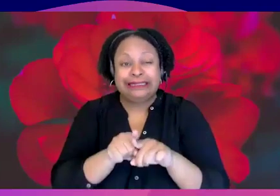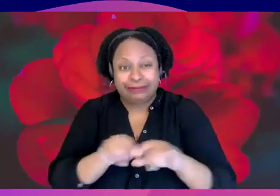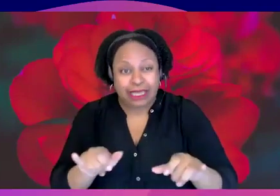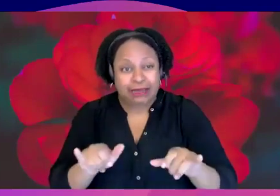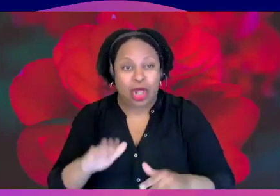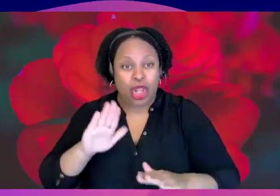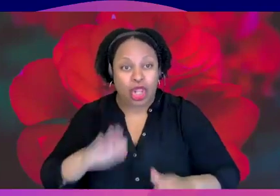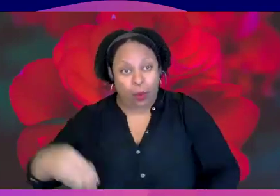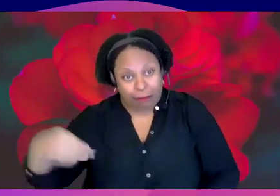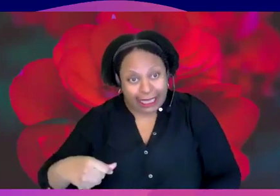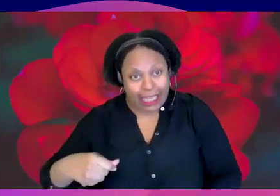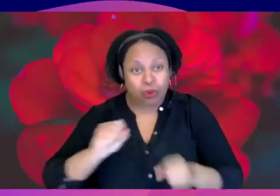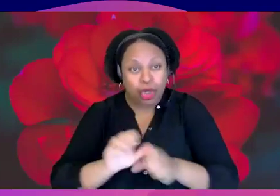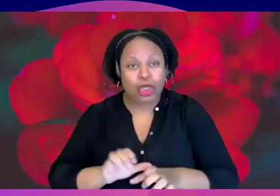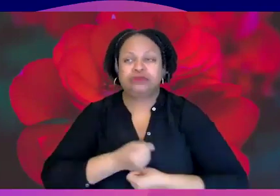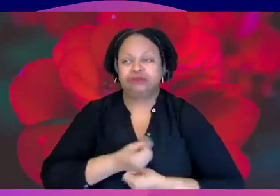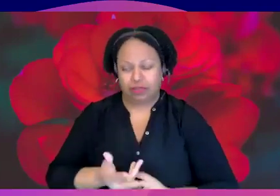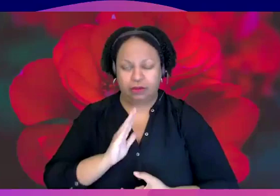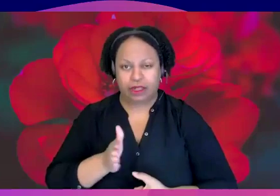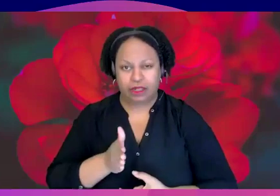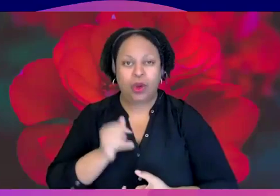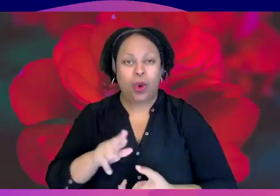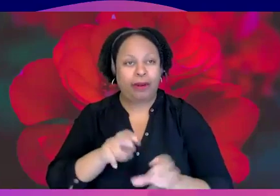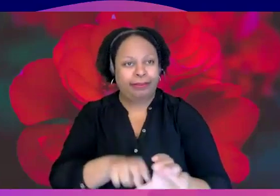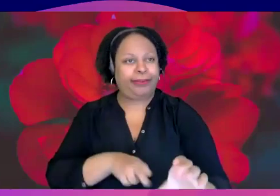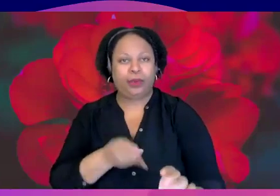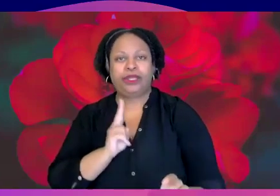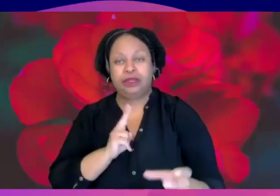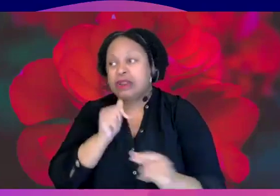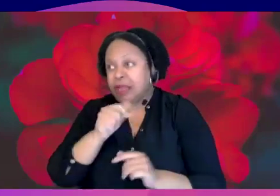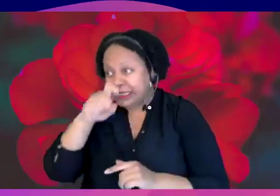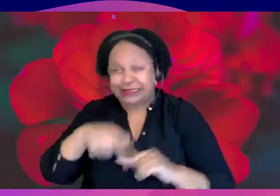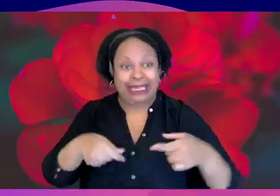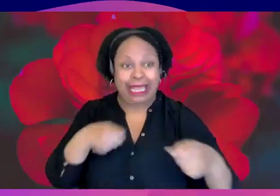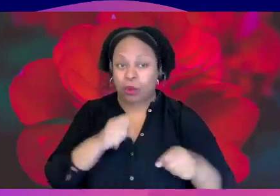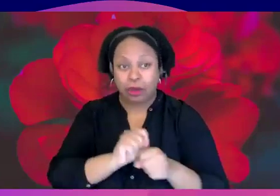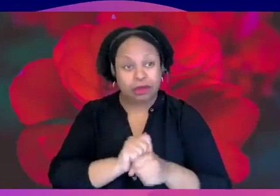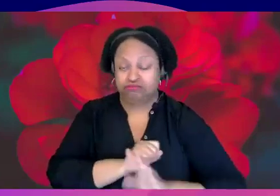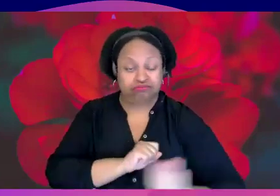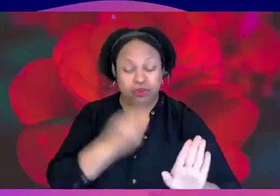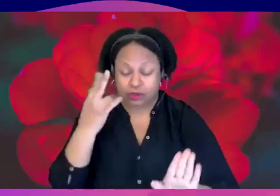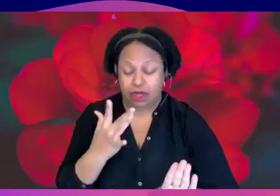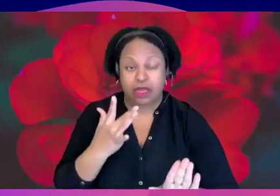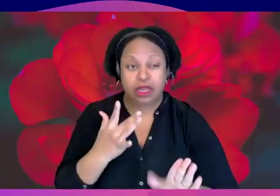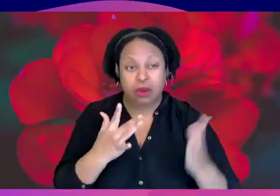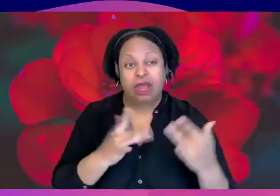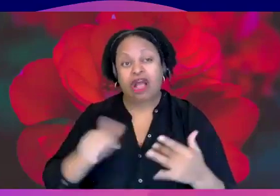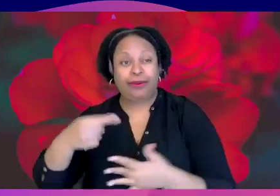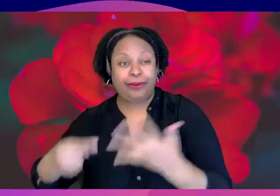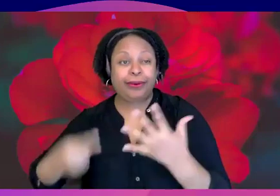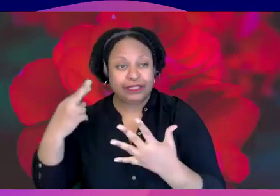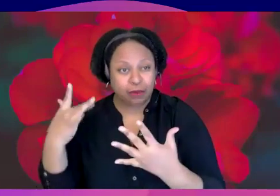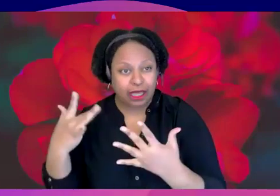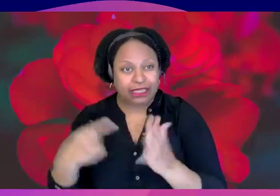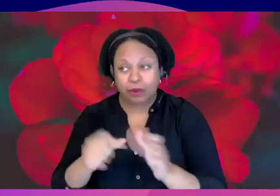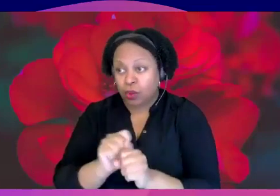low pay, workers are burning out or walking away, not because they cannot handle the work, but because of other factors